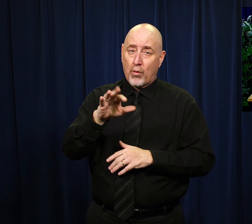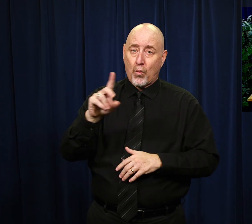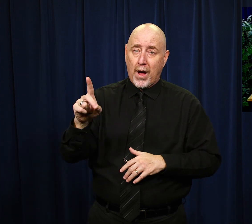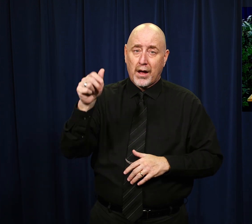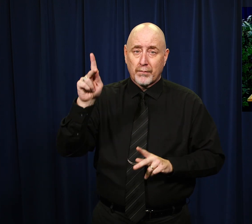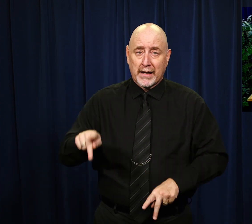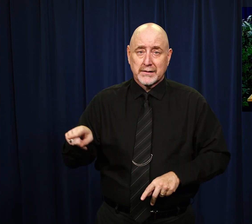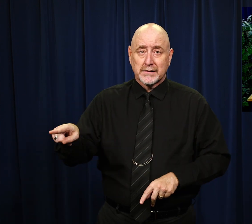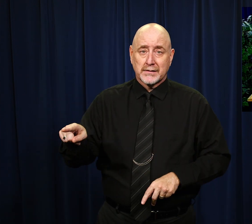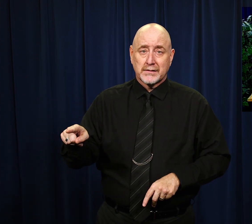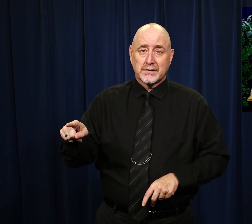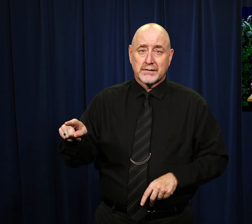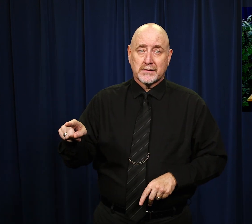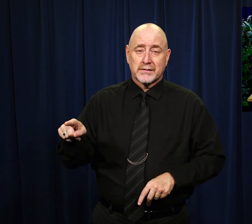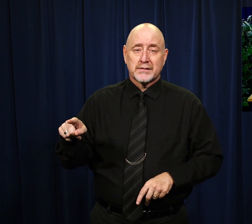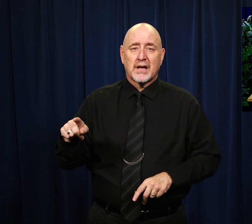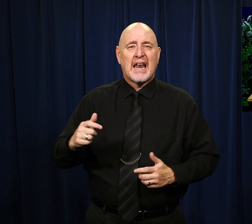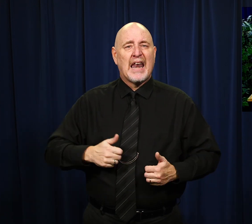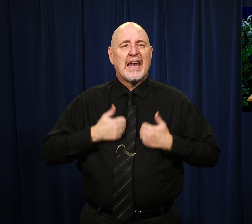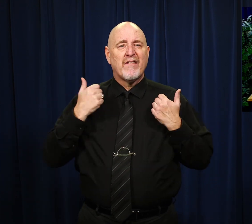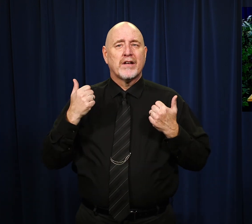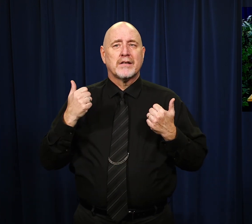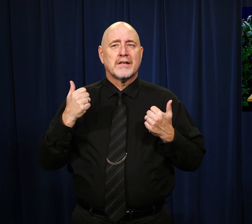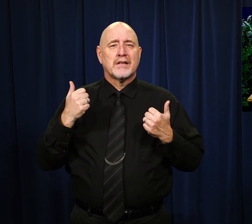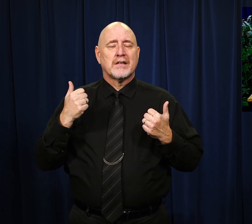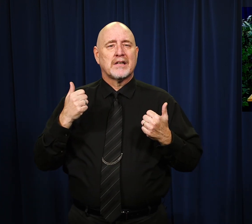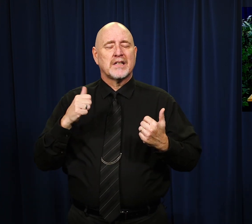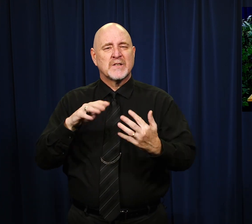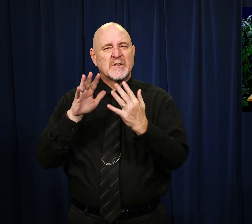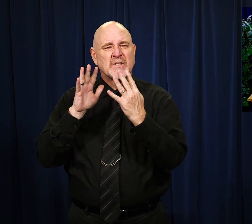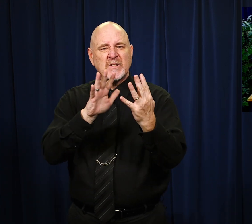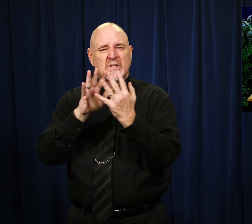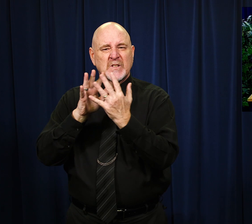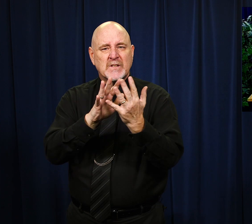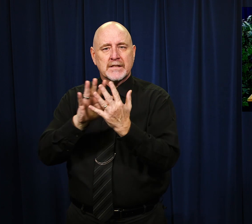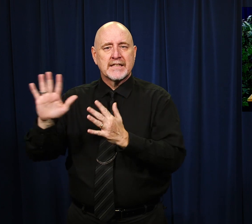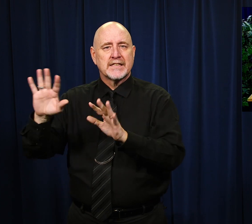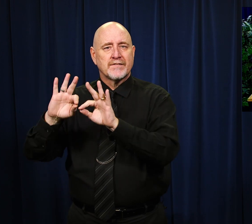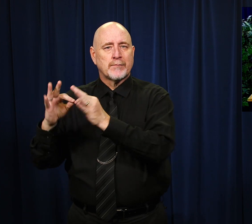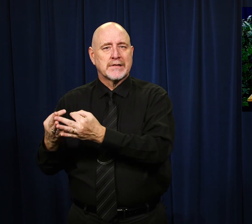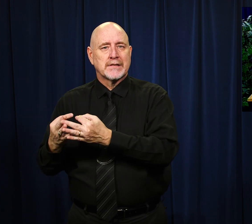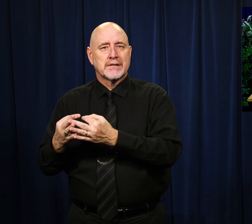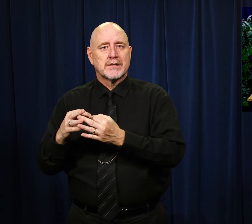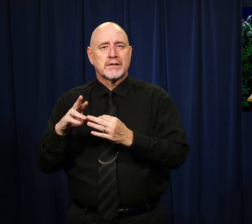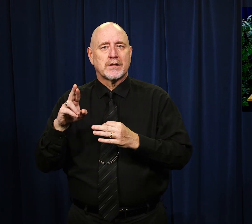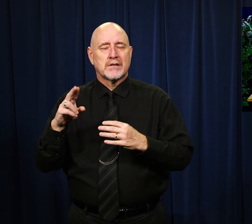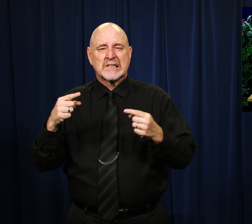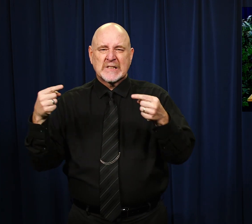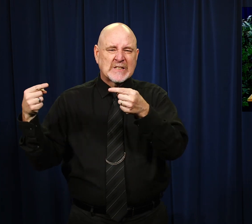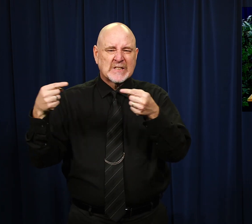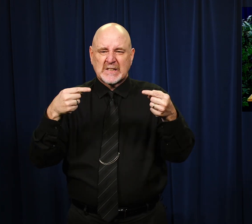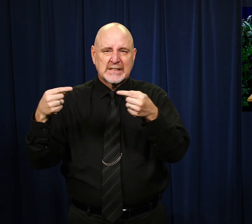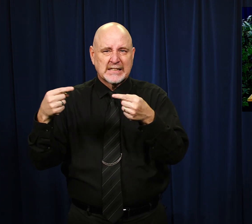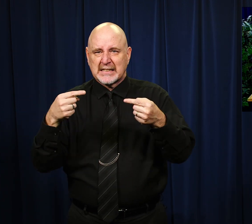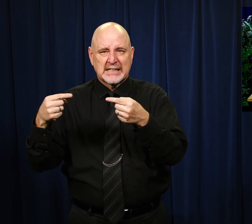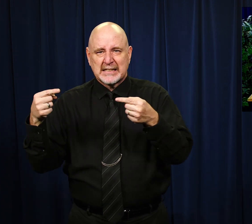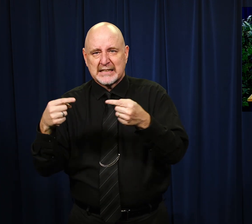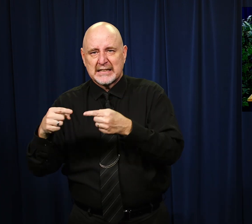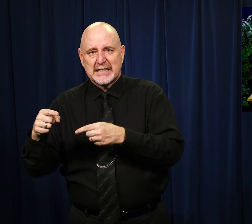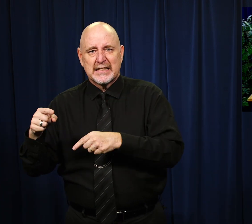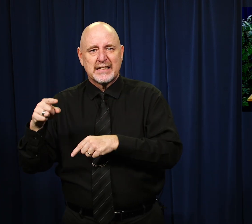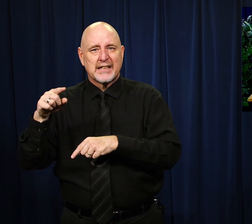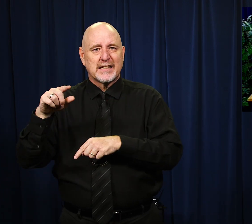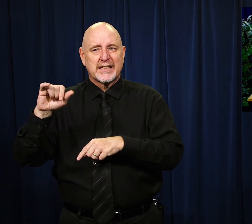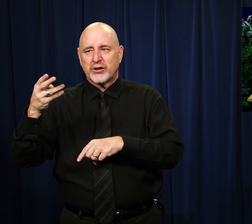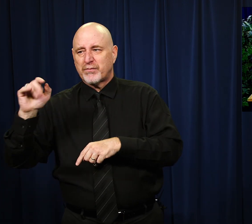man when he grows up. He's going to be living in the face of his relatives, as if you were, that constantly, that aggravation